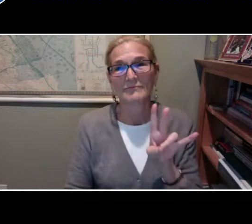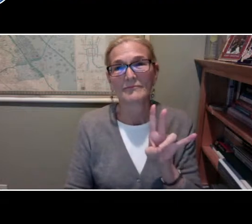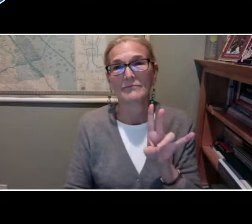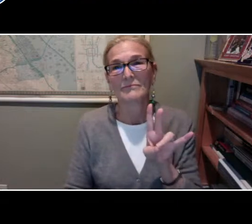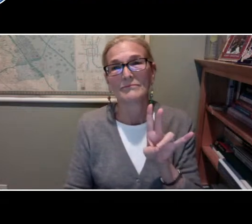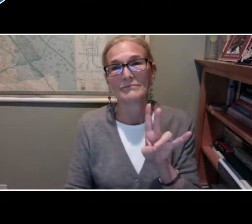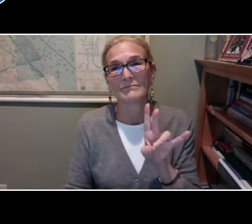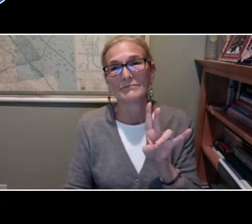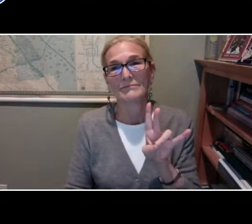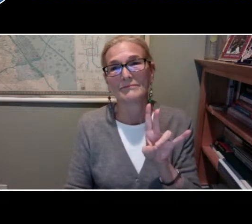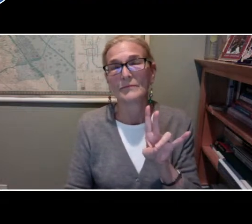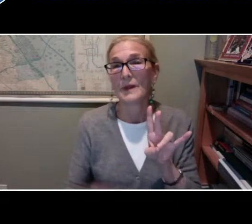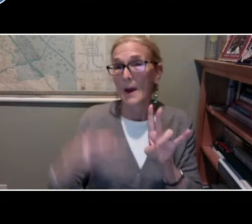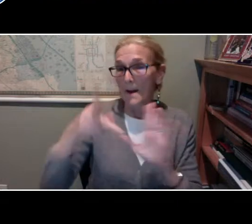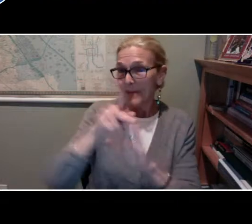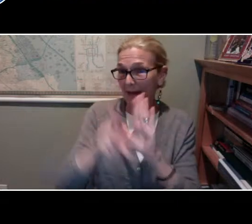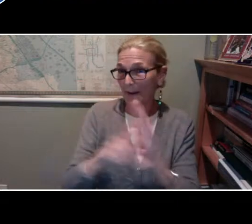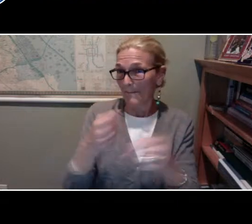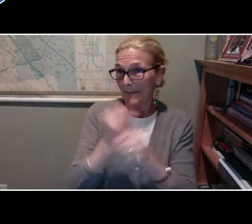families, of course, families,